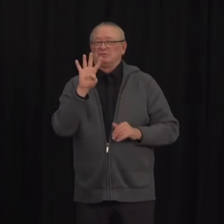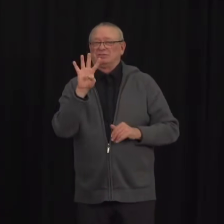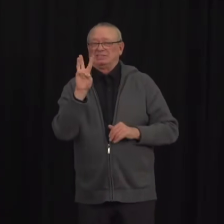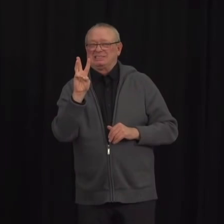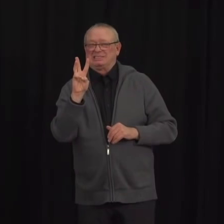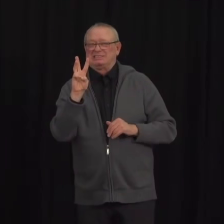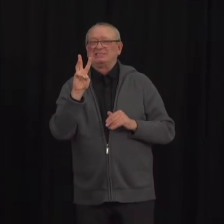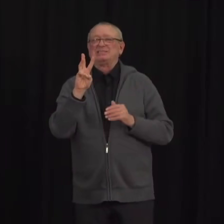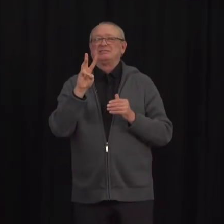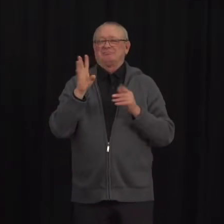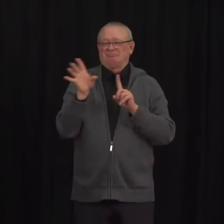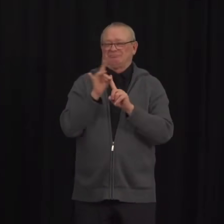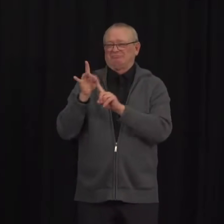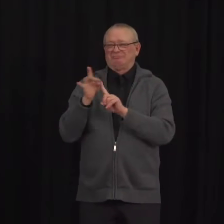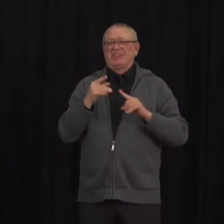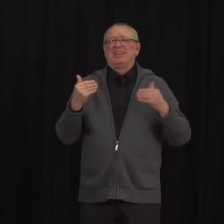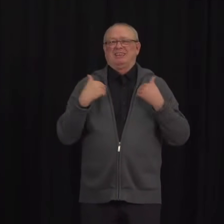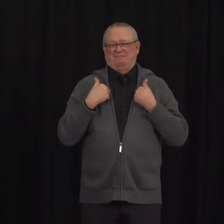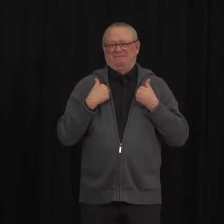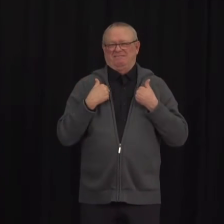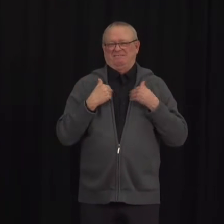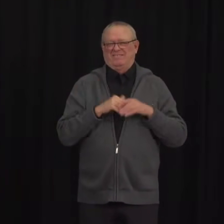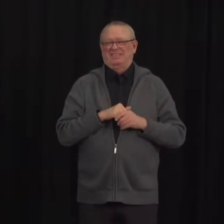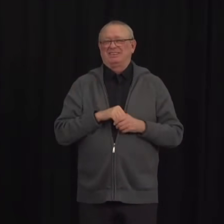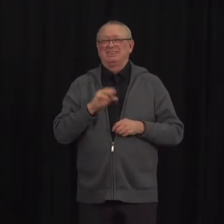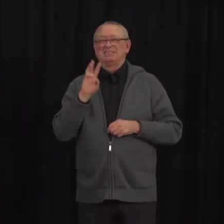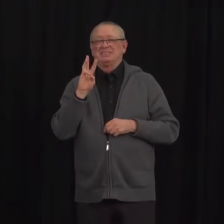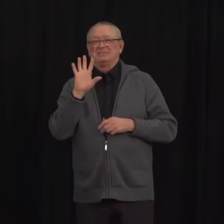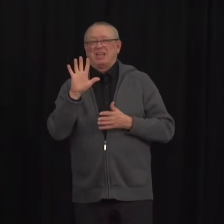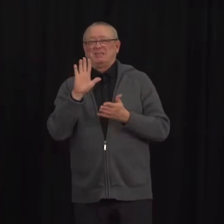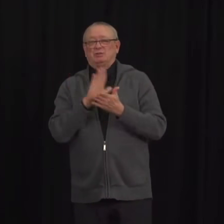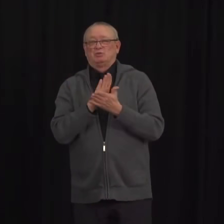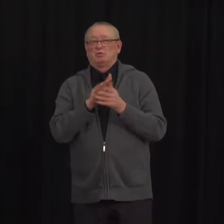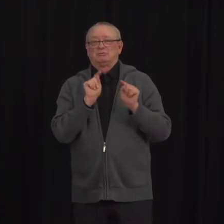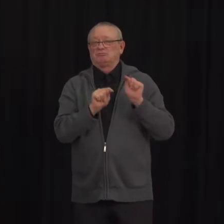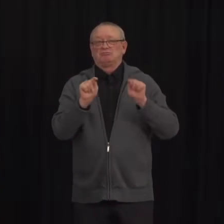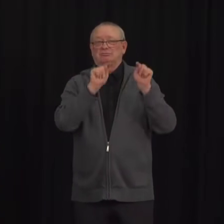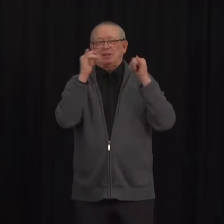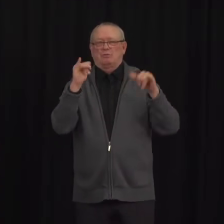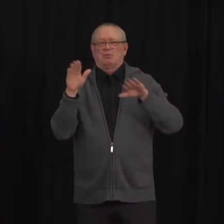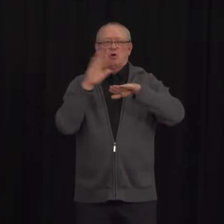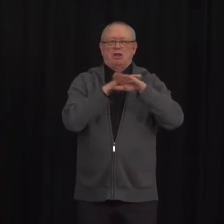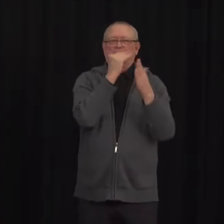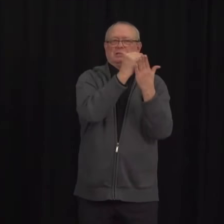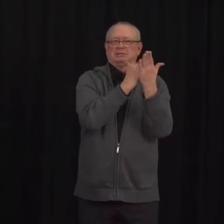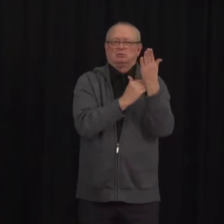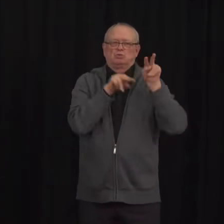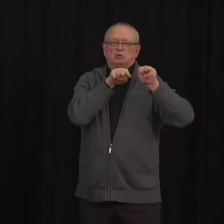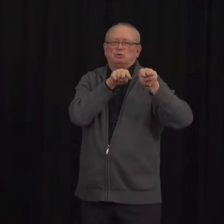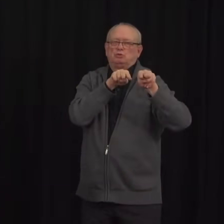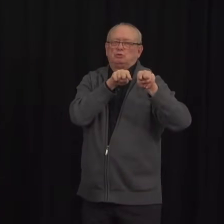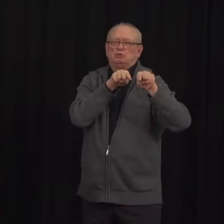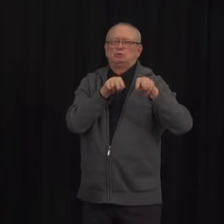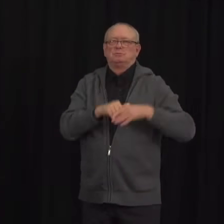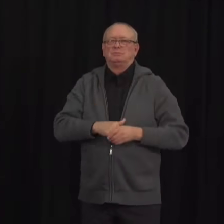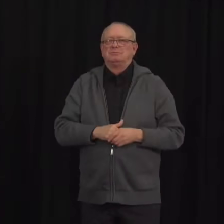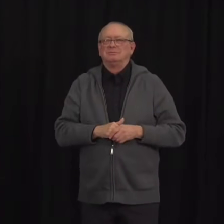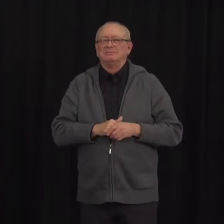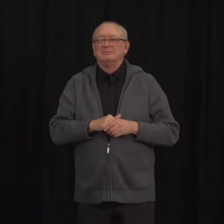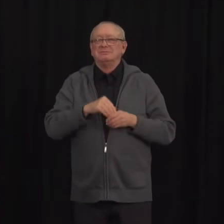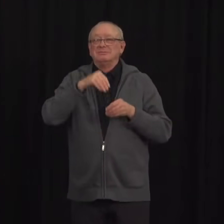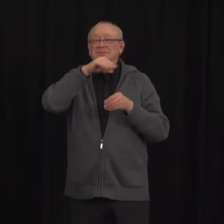This number includes 65 schools that are currently on the watch list. So far, in-school transmission has likely occurred